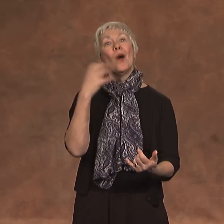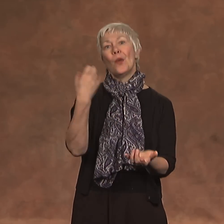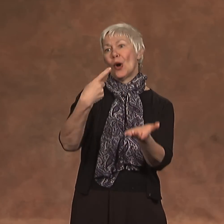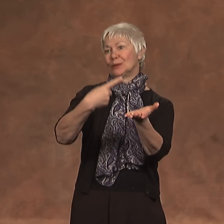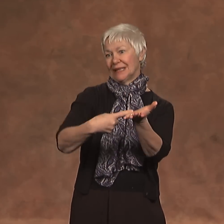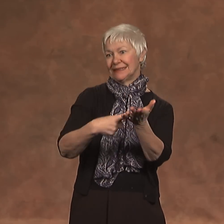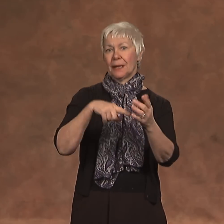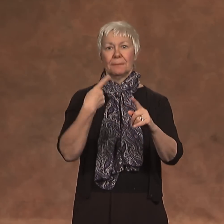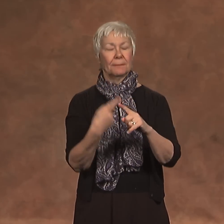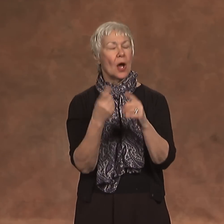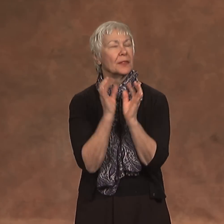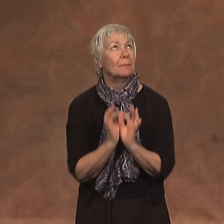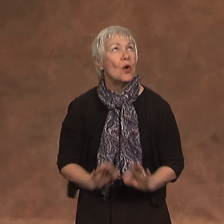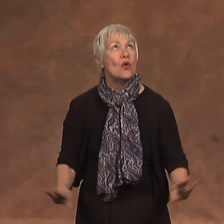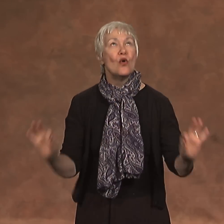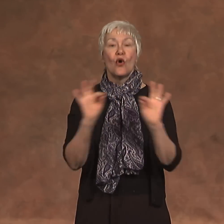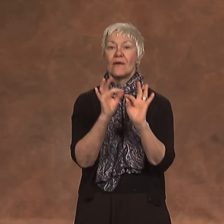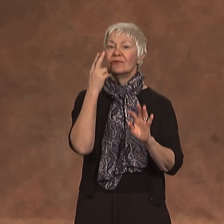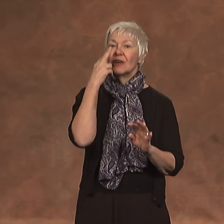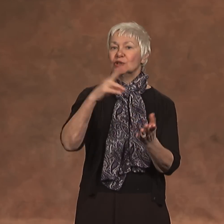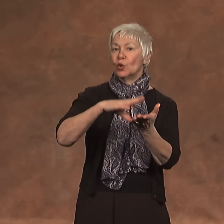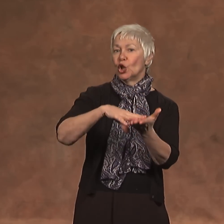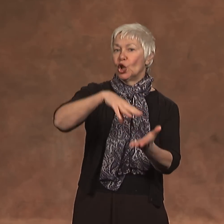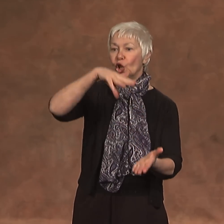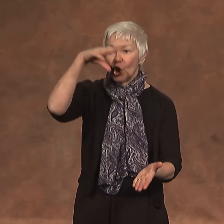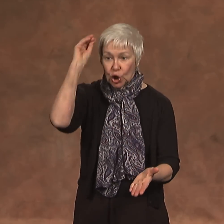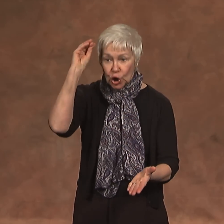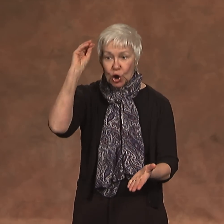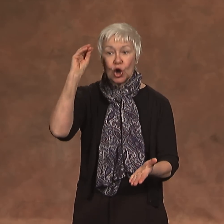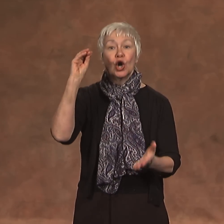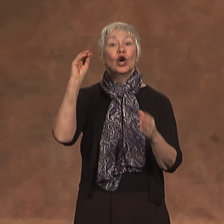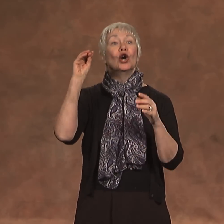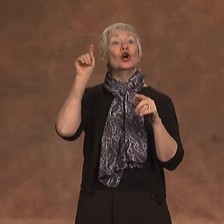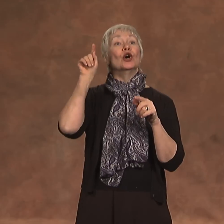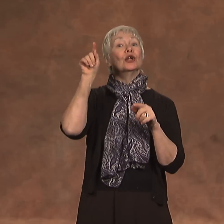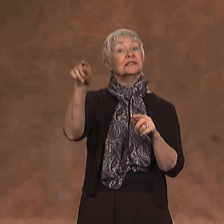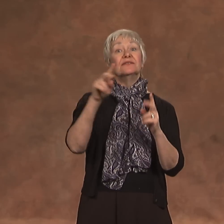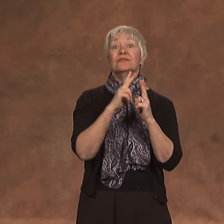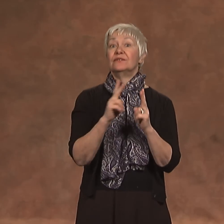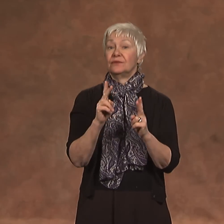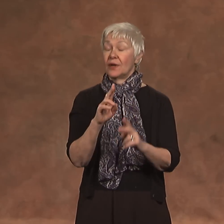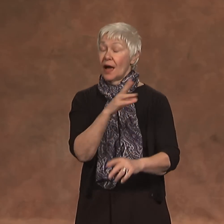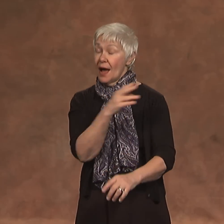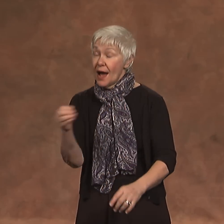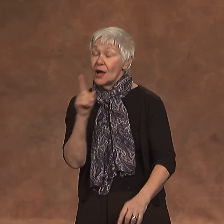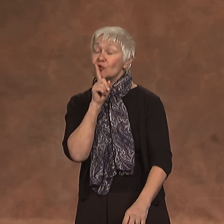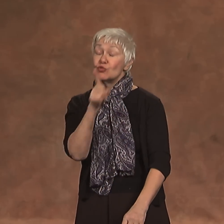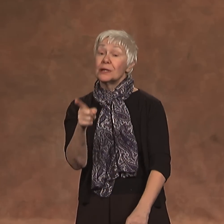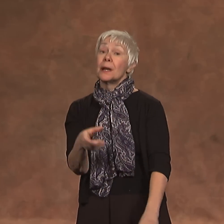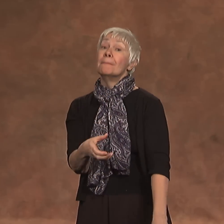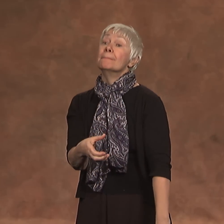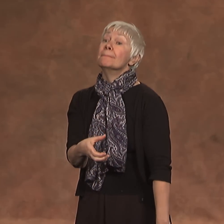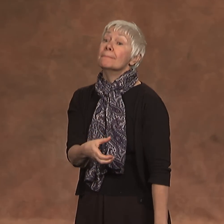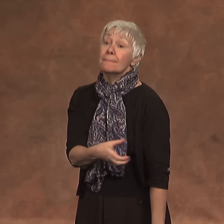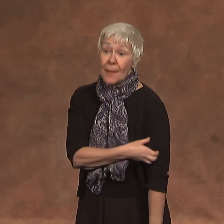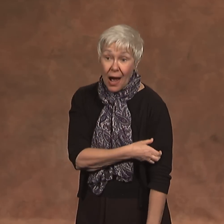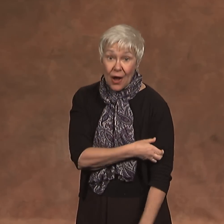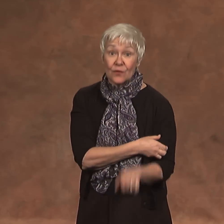Now I'd also like to talk about the importance of visual learning and just how powerful it really is to